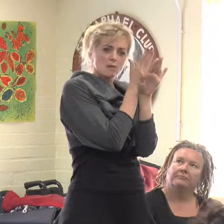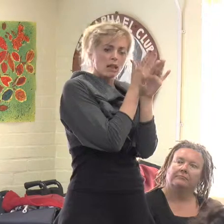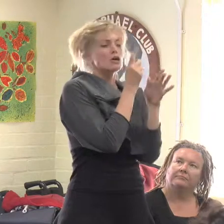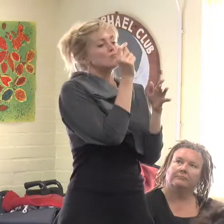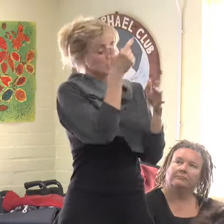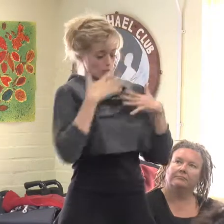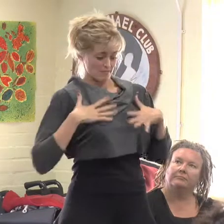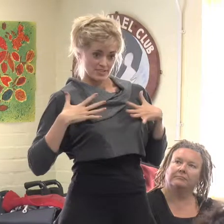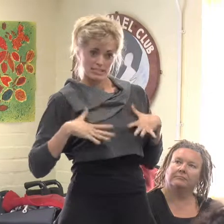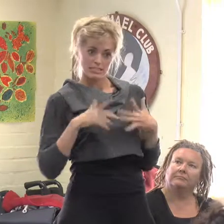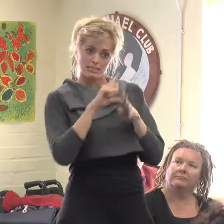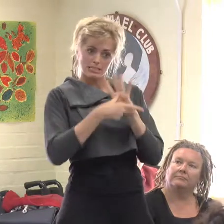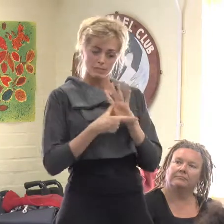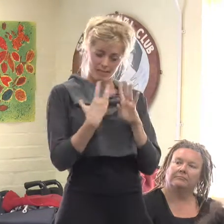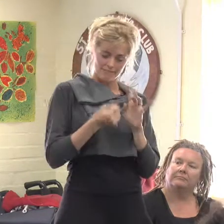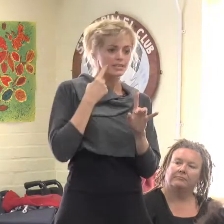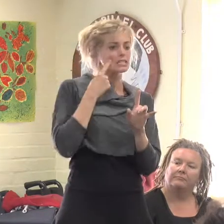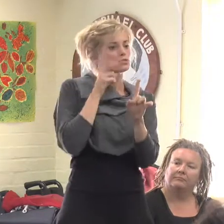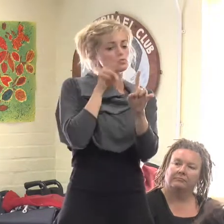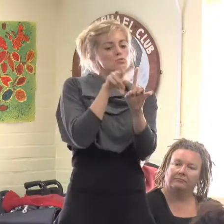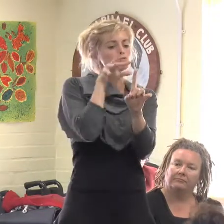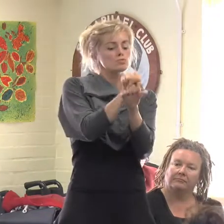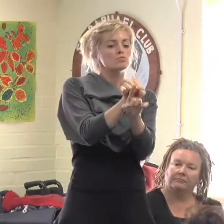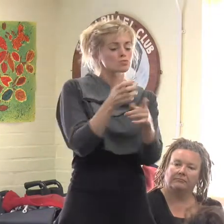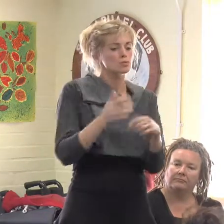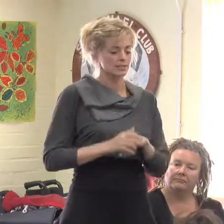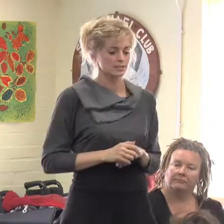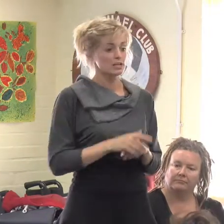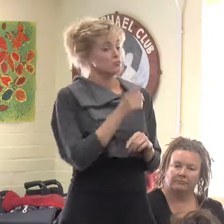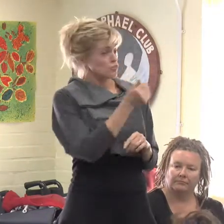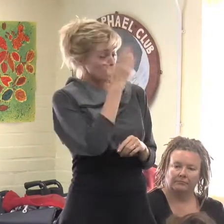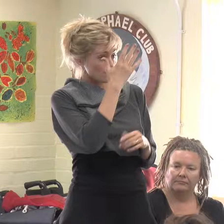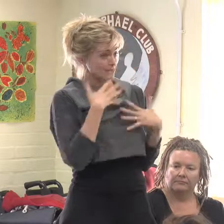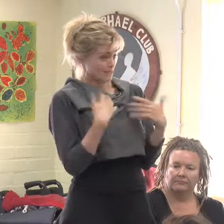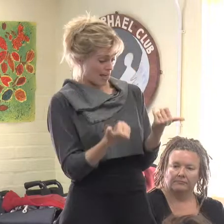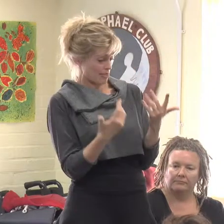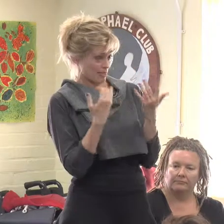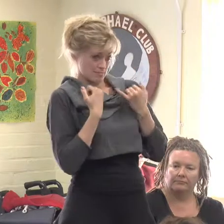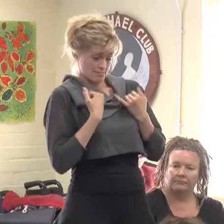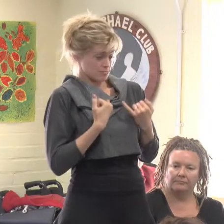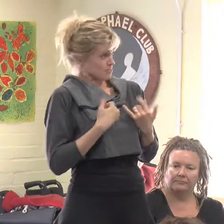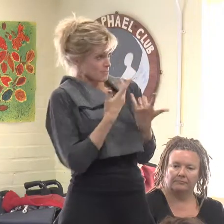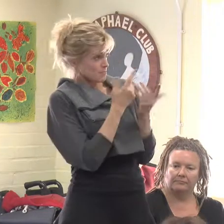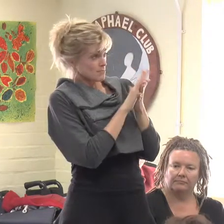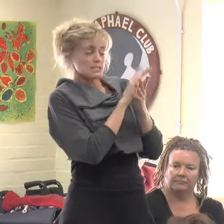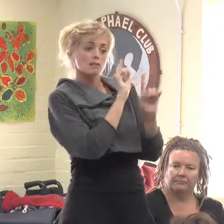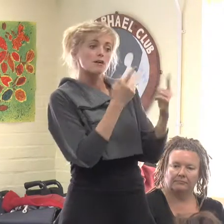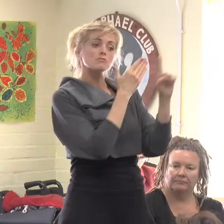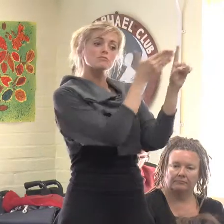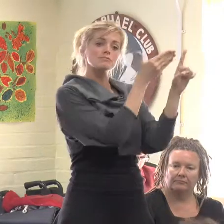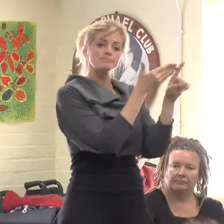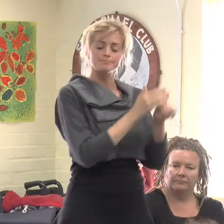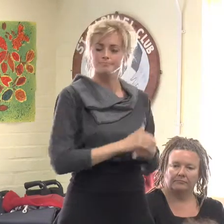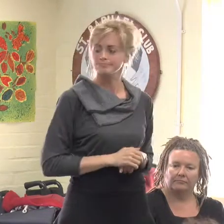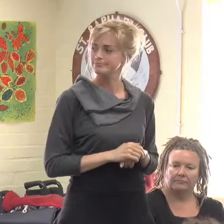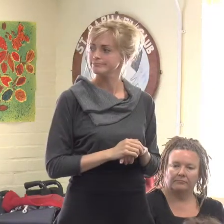about physical and mental disabilities, that both of those are there, some of those are ignored too often.